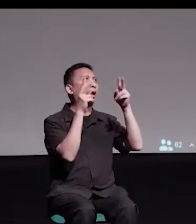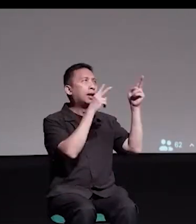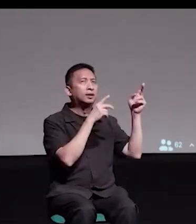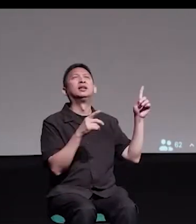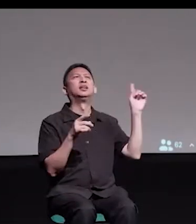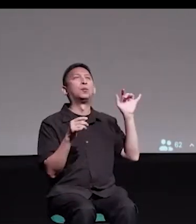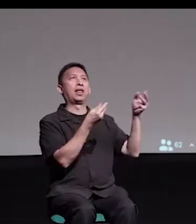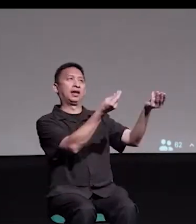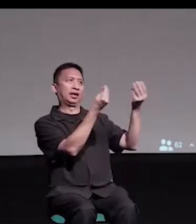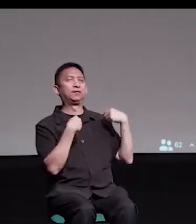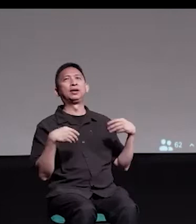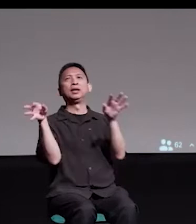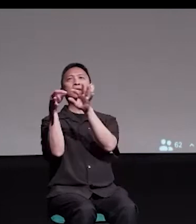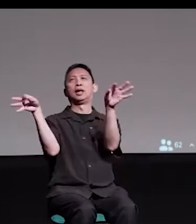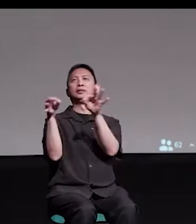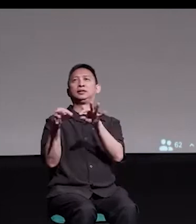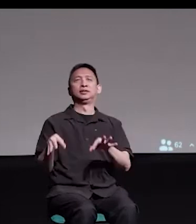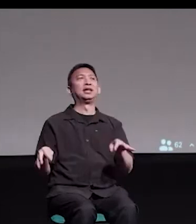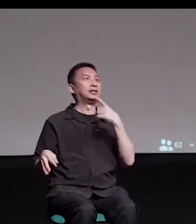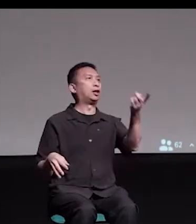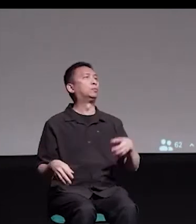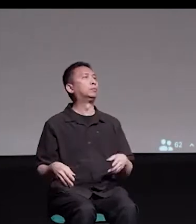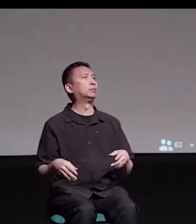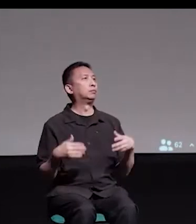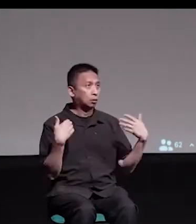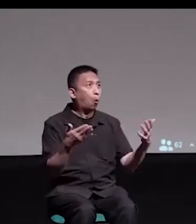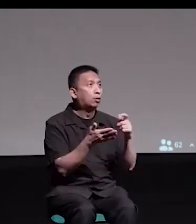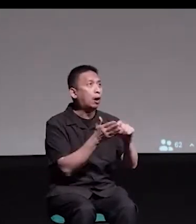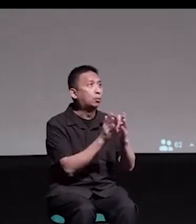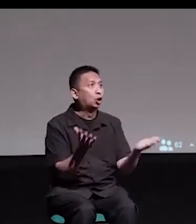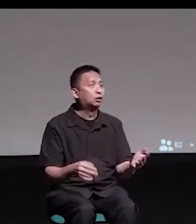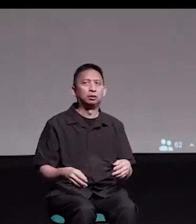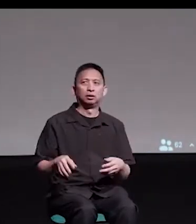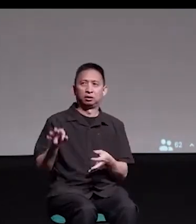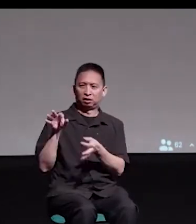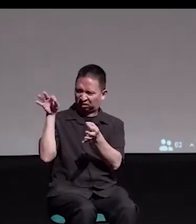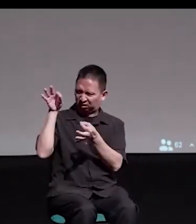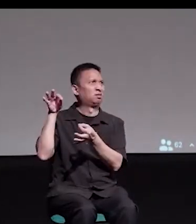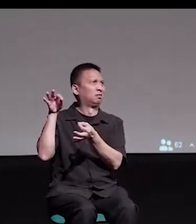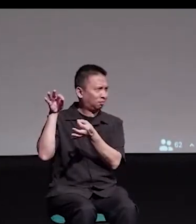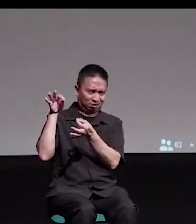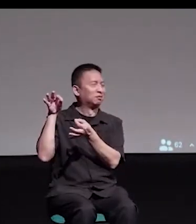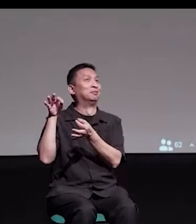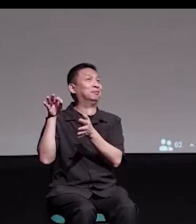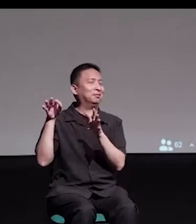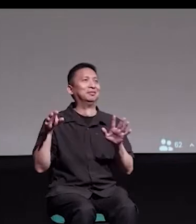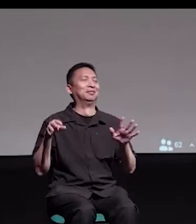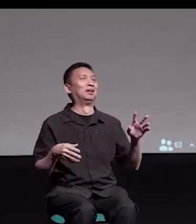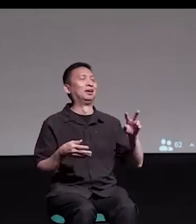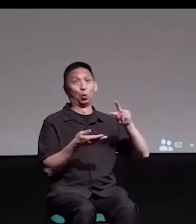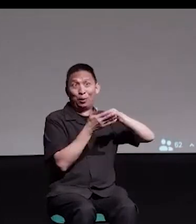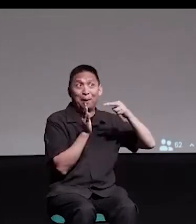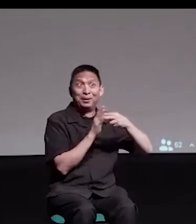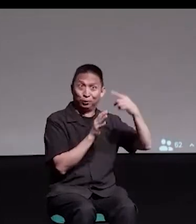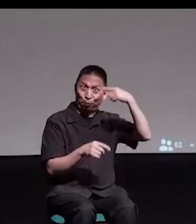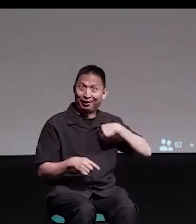bag of sentences and asking you to write a book. And I think I might break that down even a little further